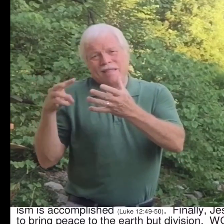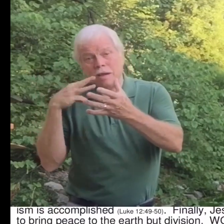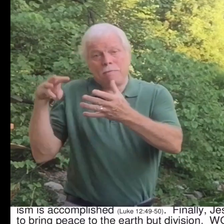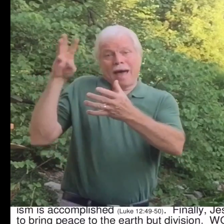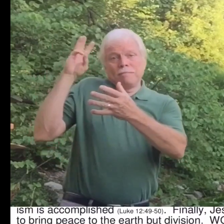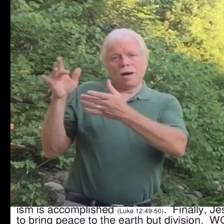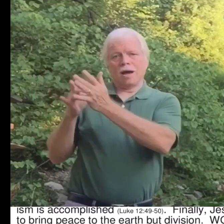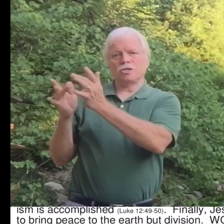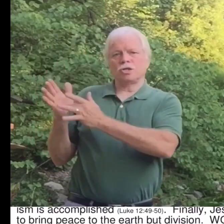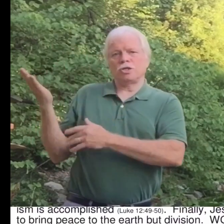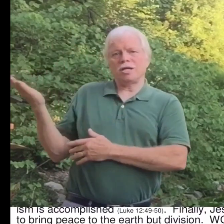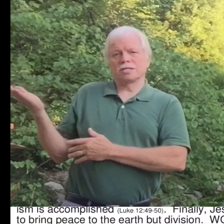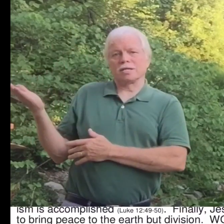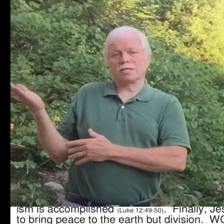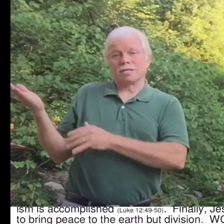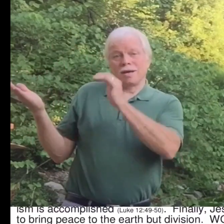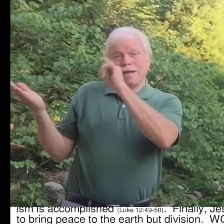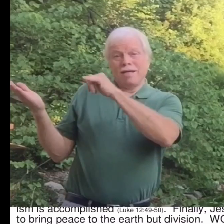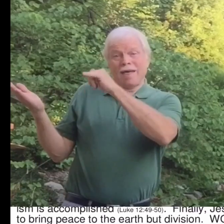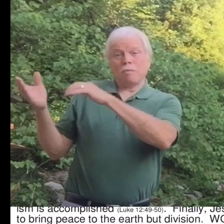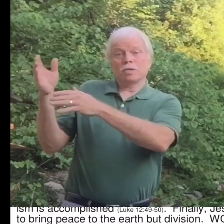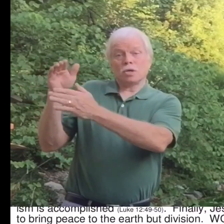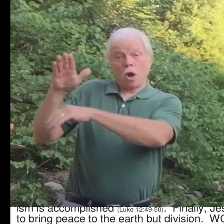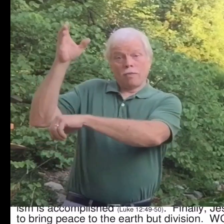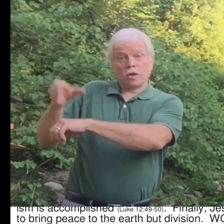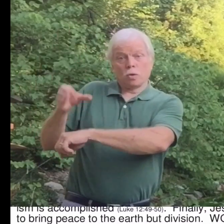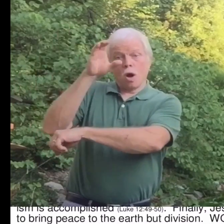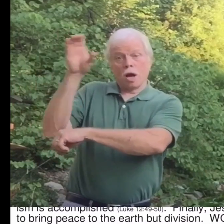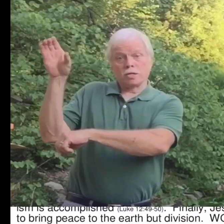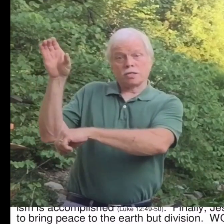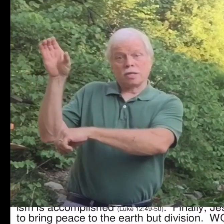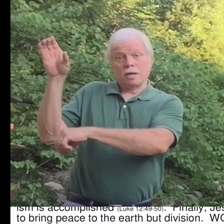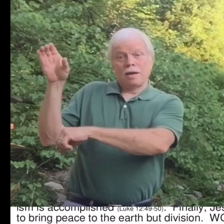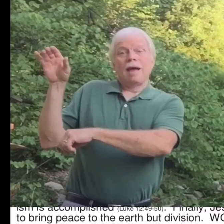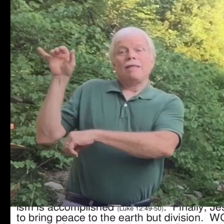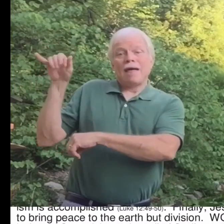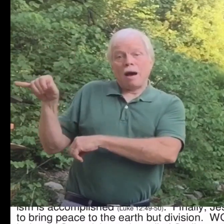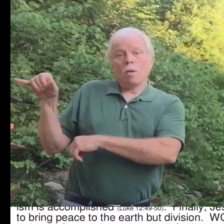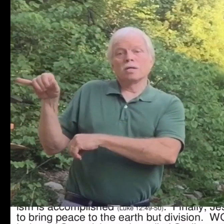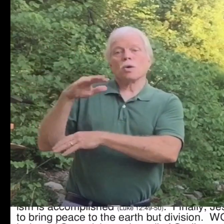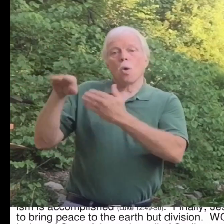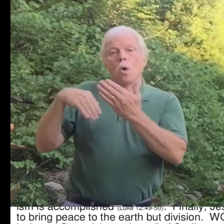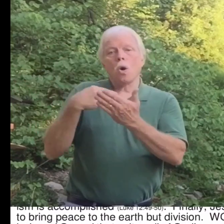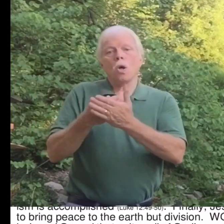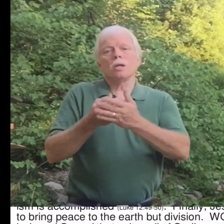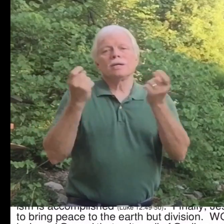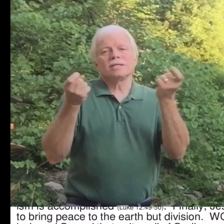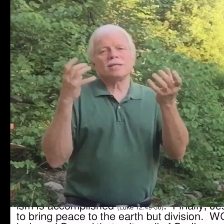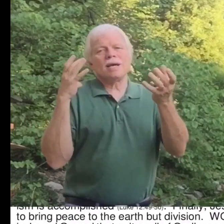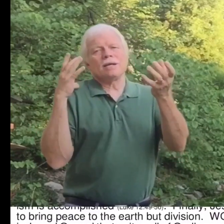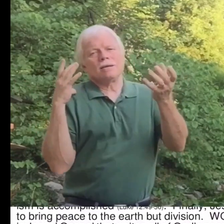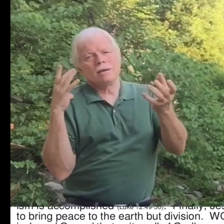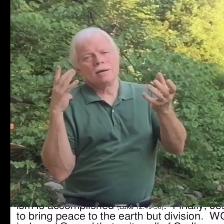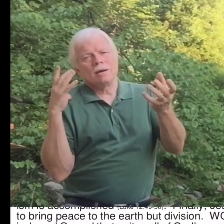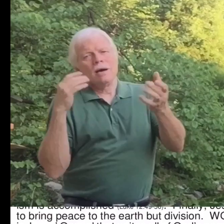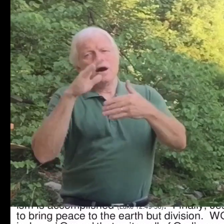that baptized Jesus, that was on the cross. That was all sin